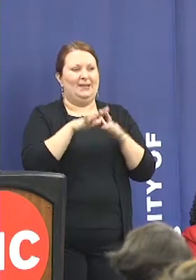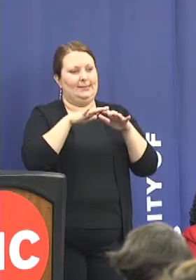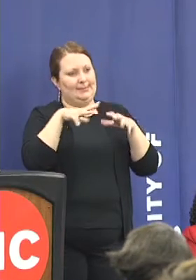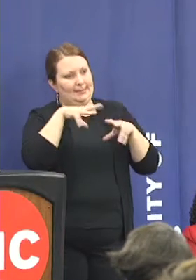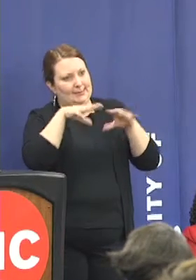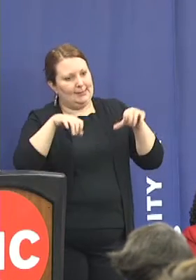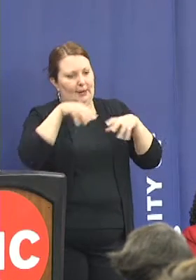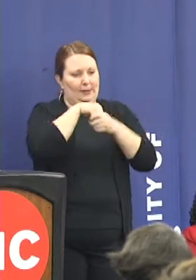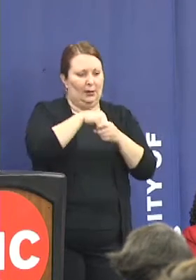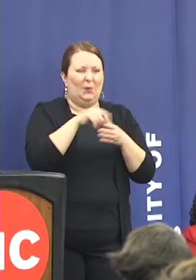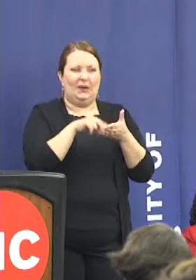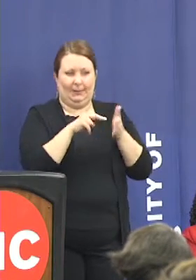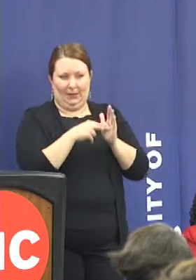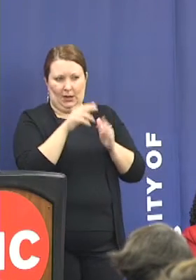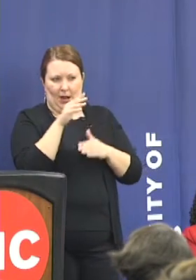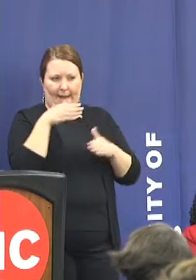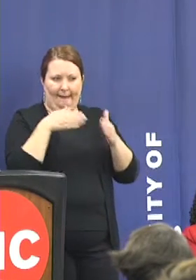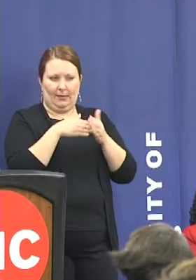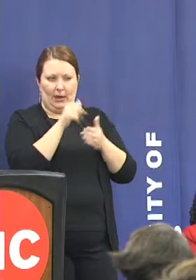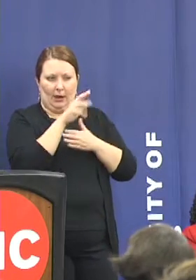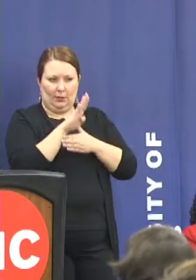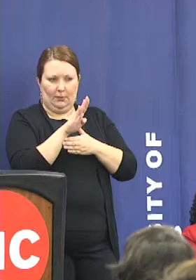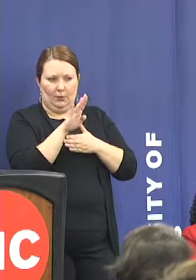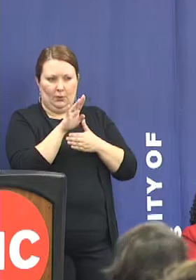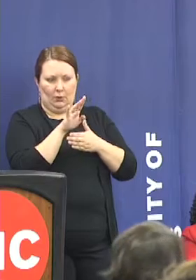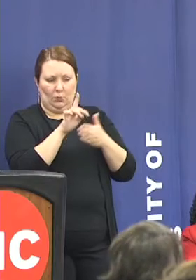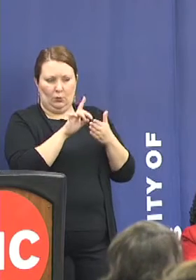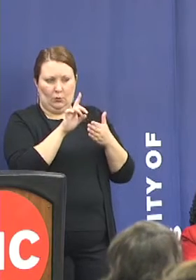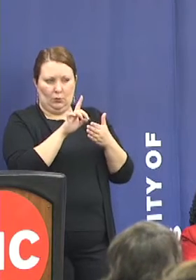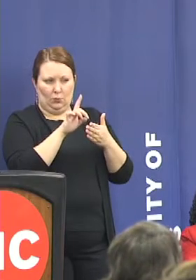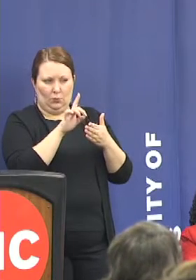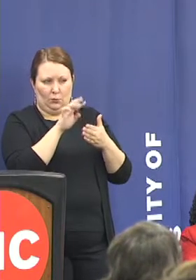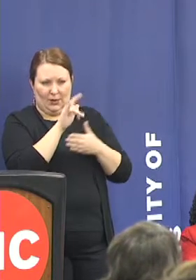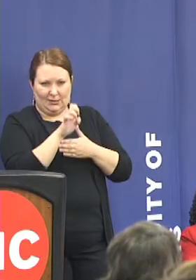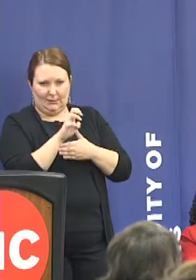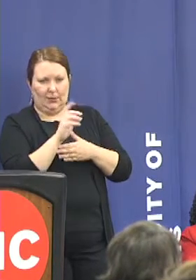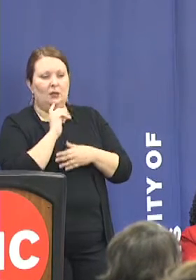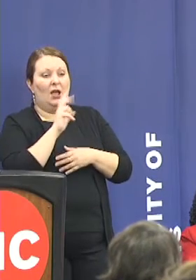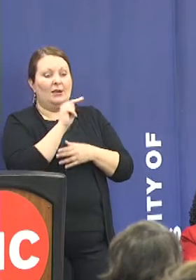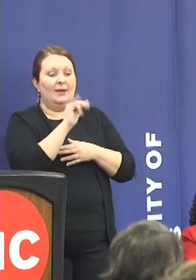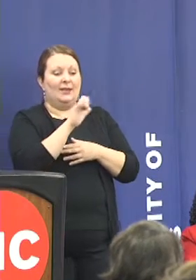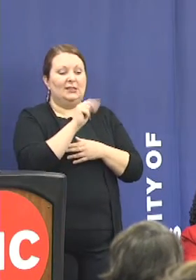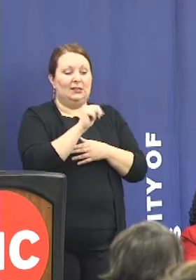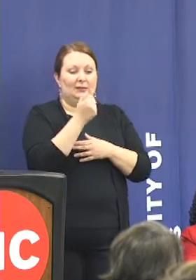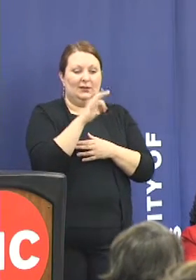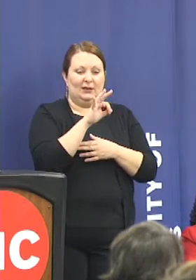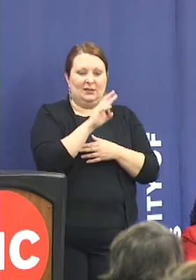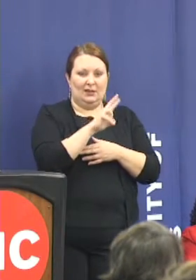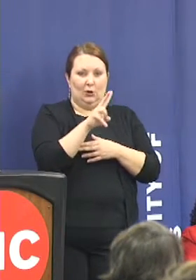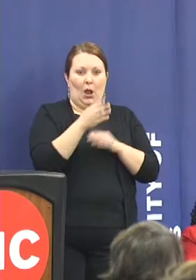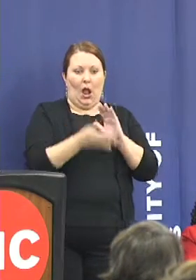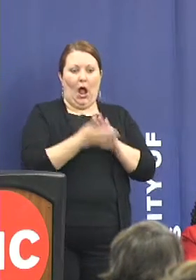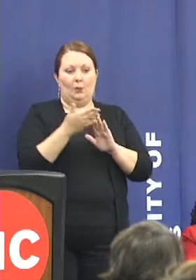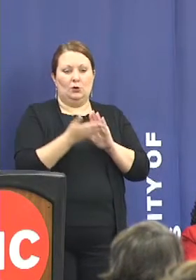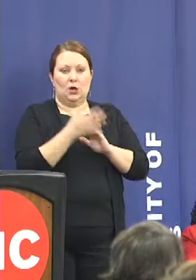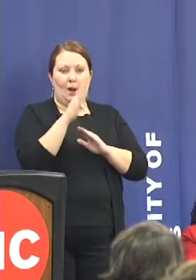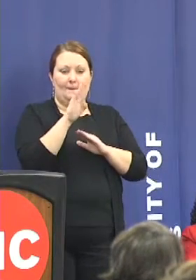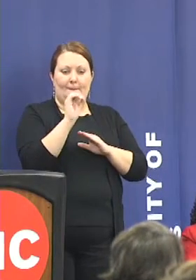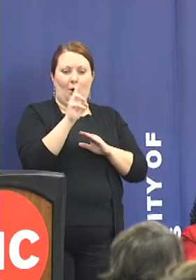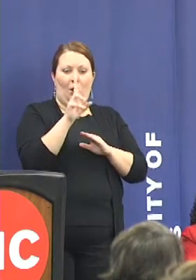what I mean by anti-Arab racism is quickly everything from Nixon's 1972 Operation